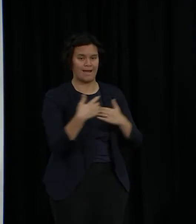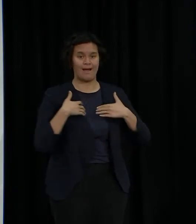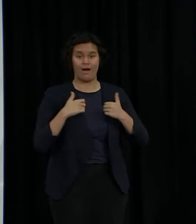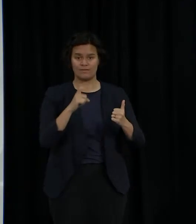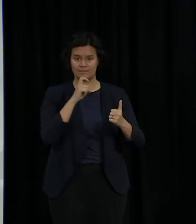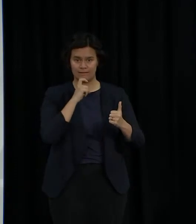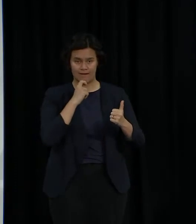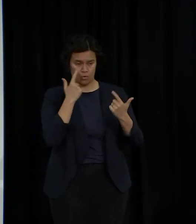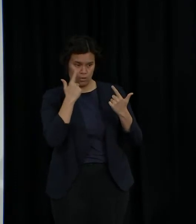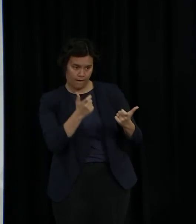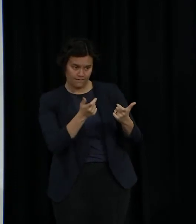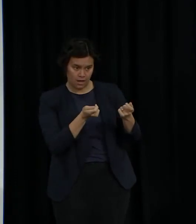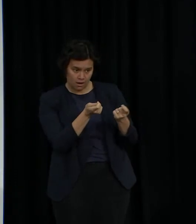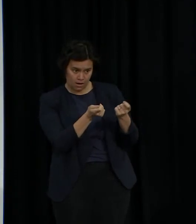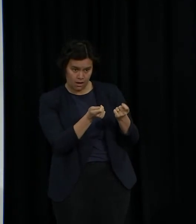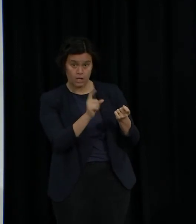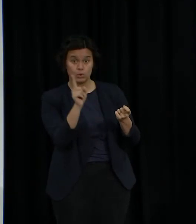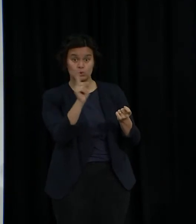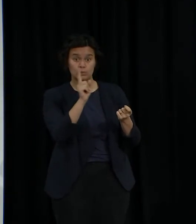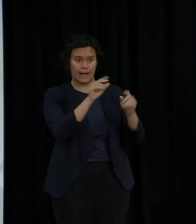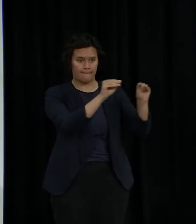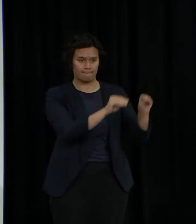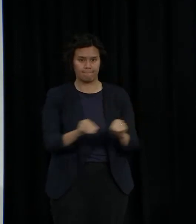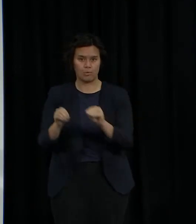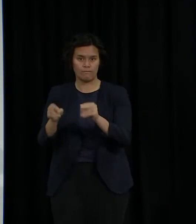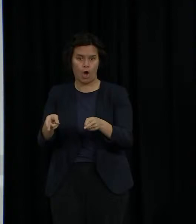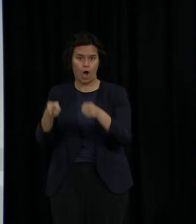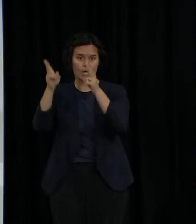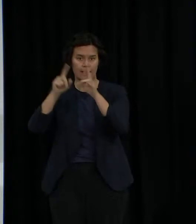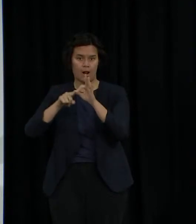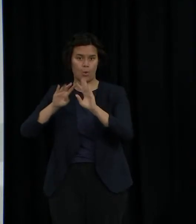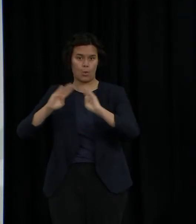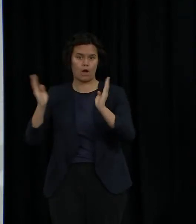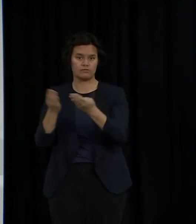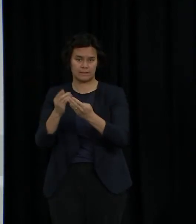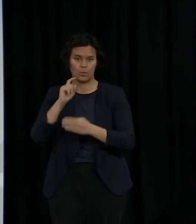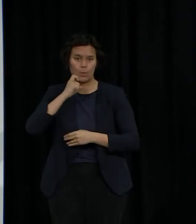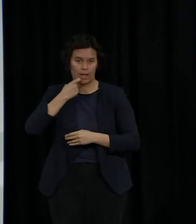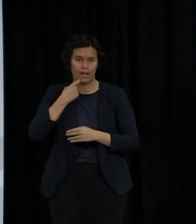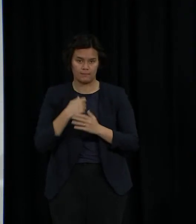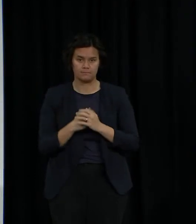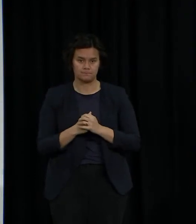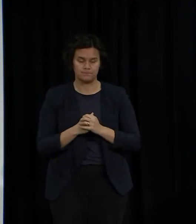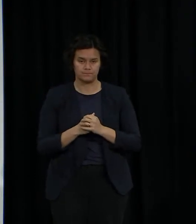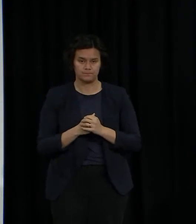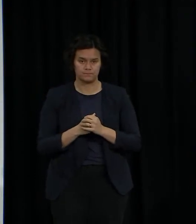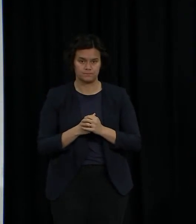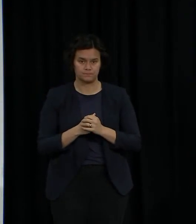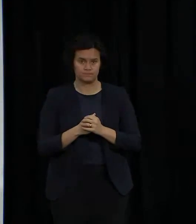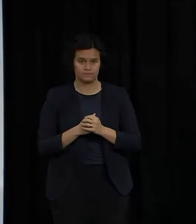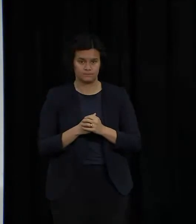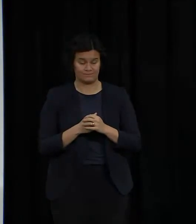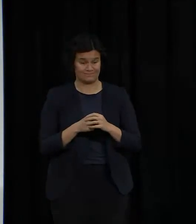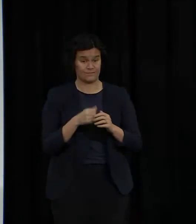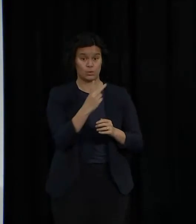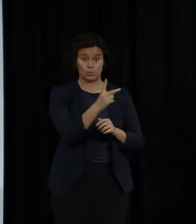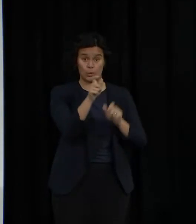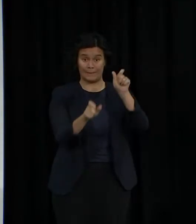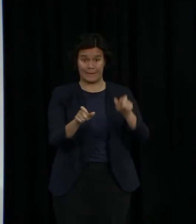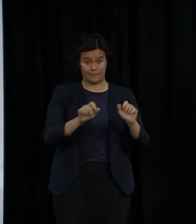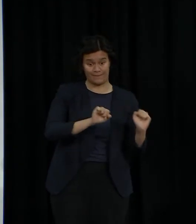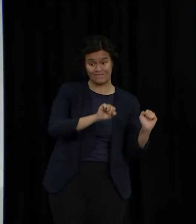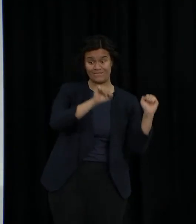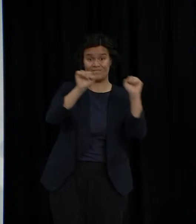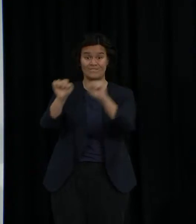moved into a quarantine facility. Of the 34 patients who were considered contacts following the 2 exposure